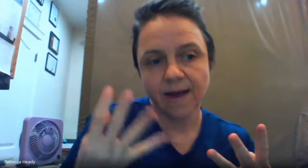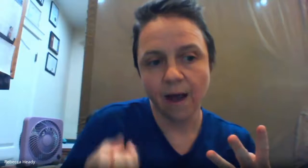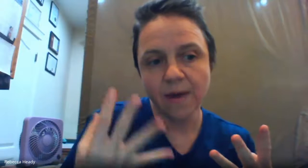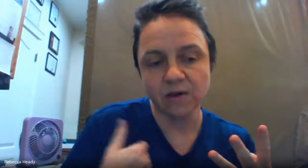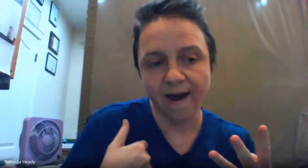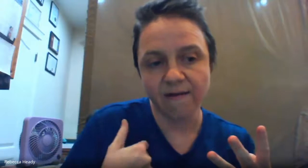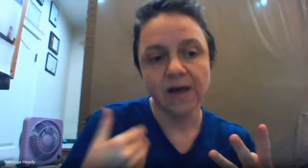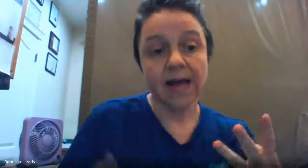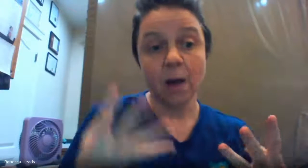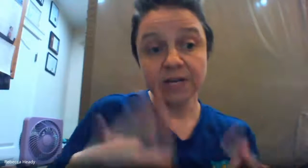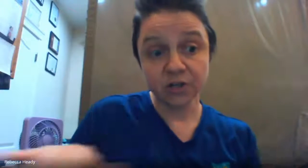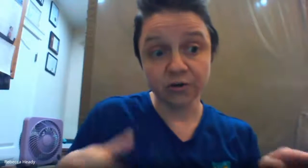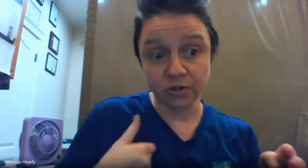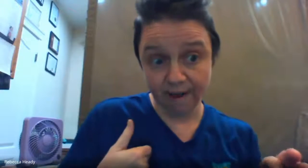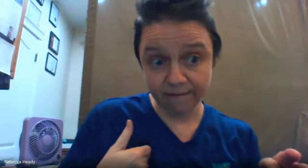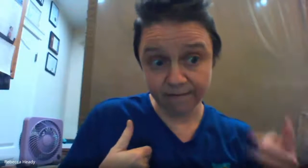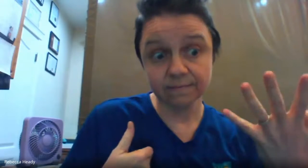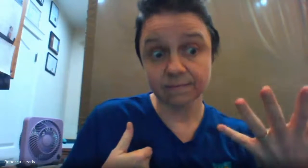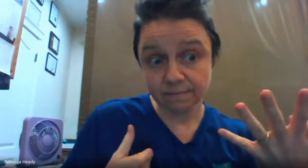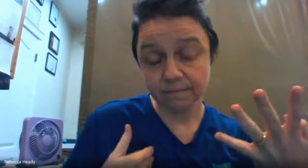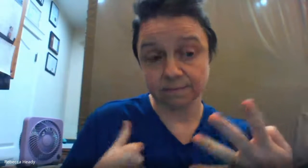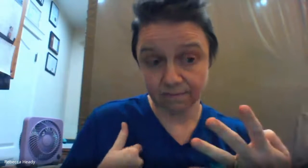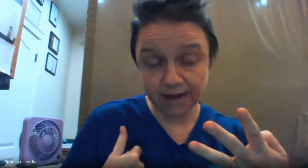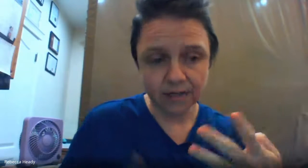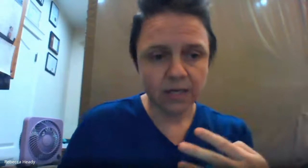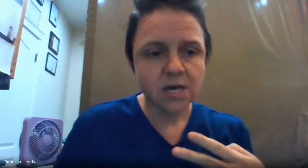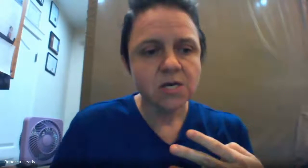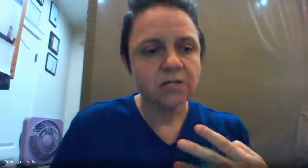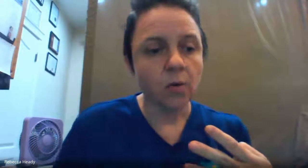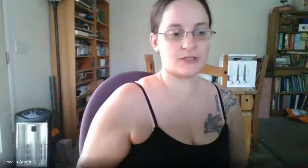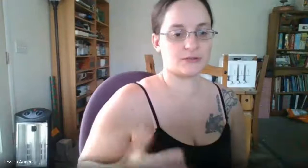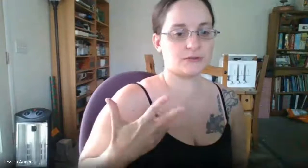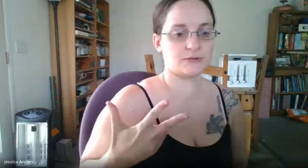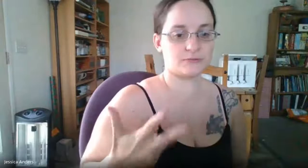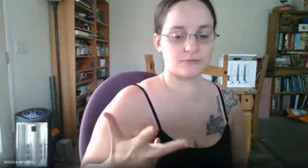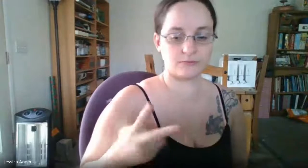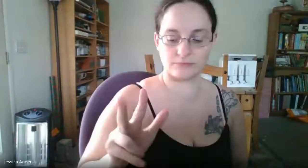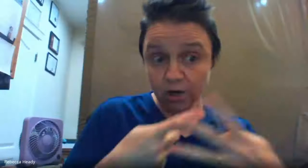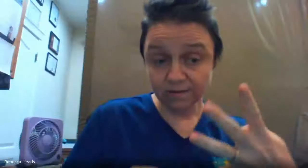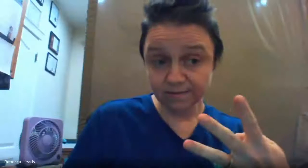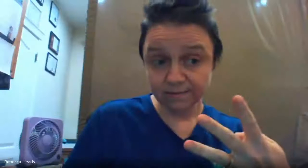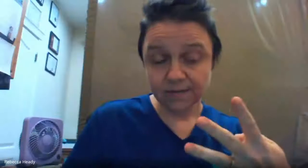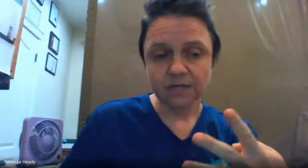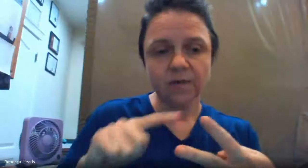have, how many children you have, right? I have 4. So then I want you to